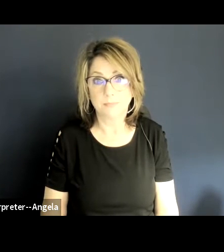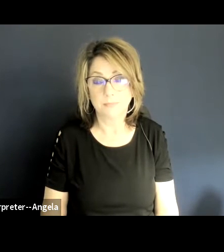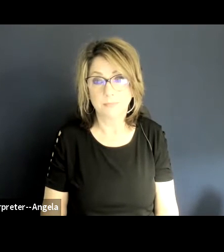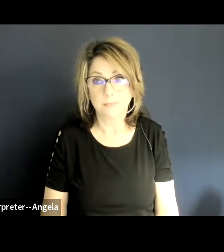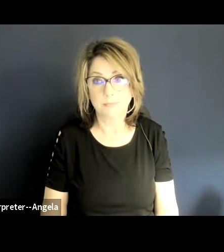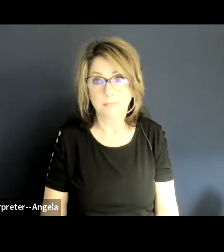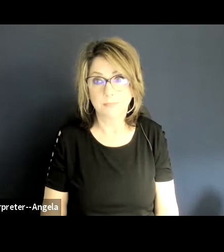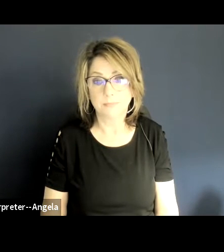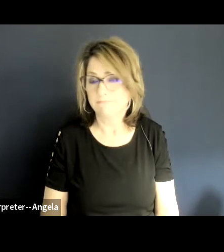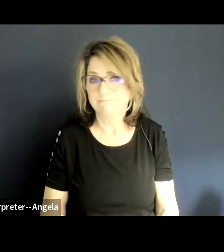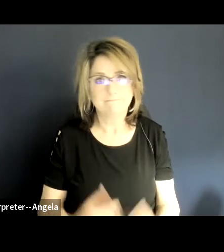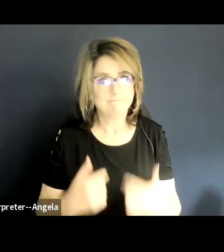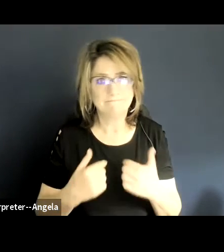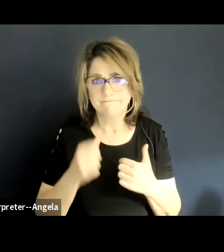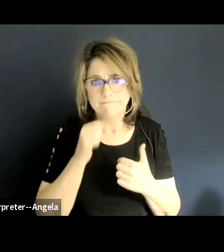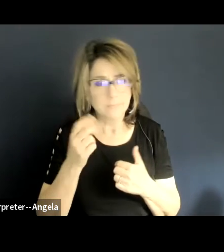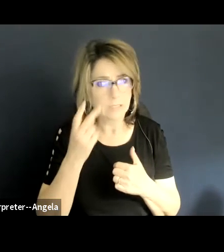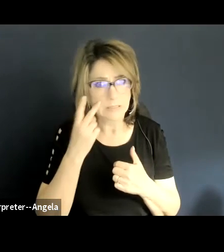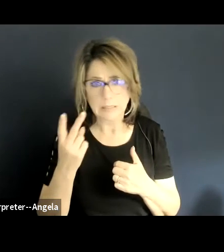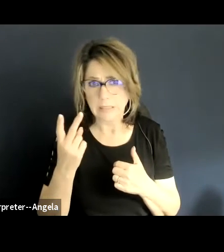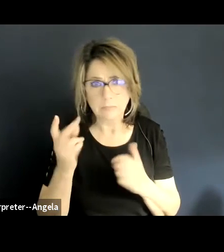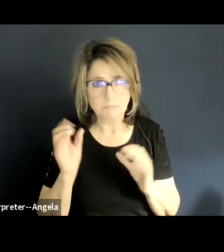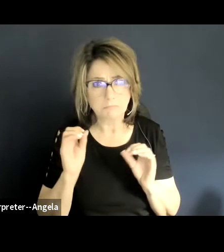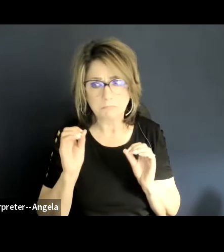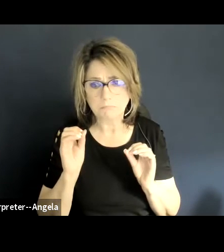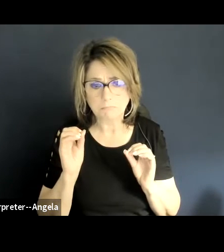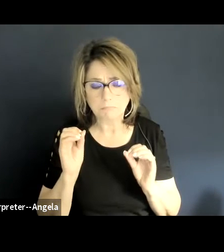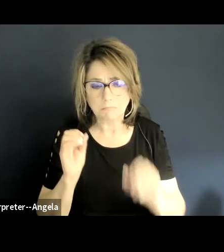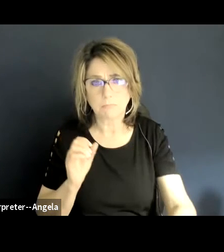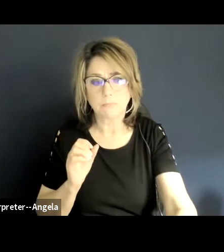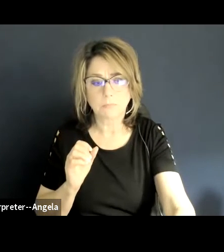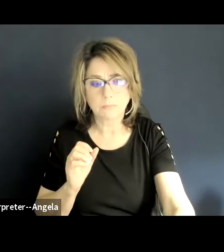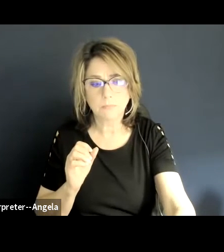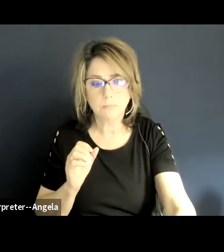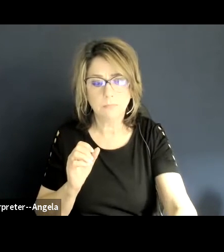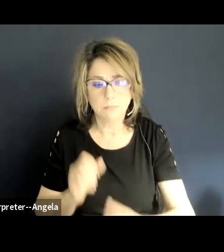I'm not seeing. There we go.